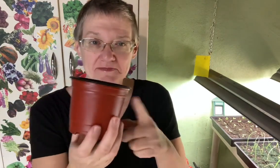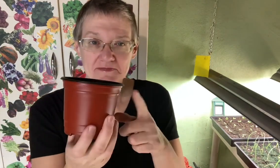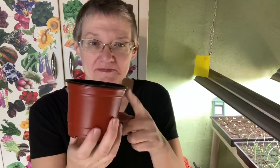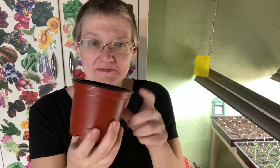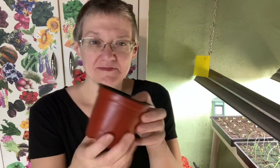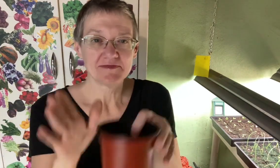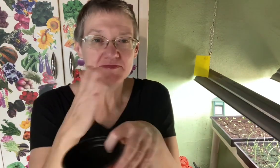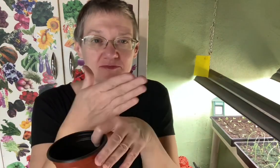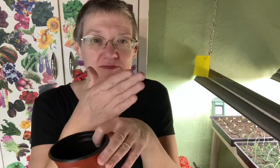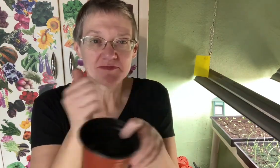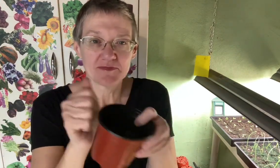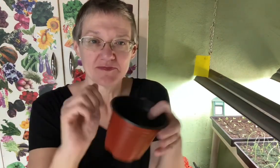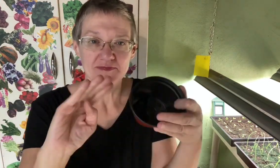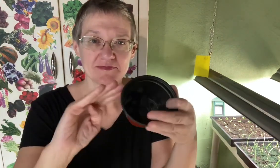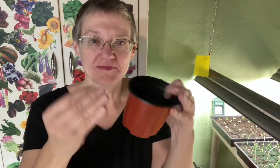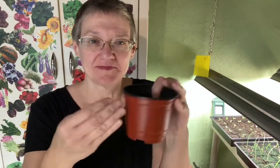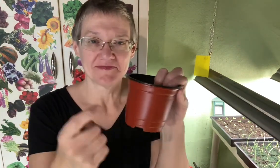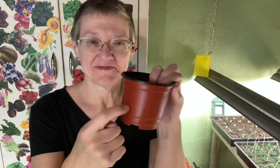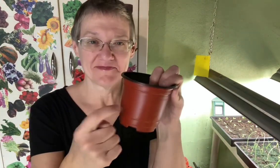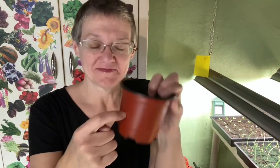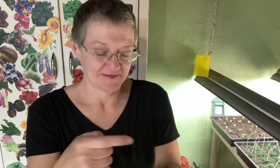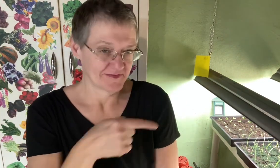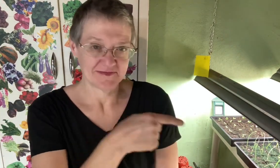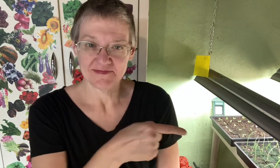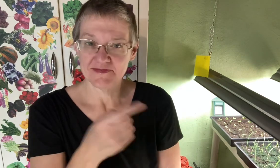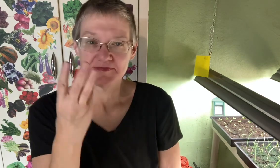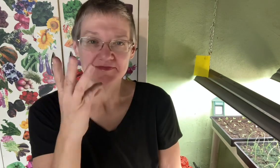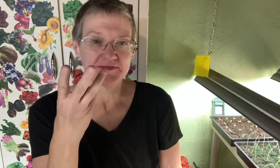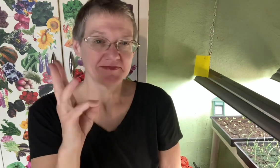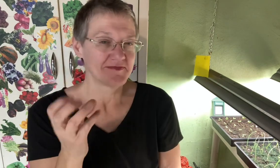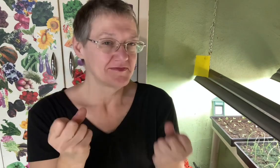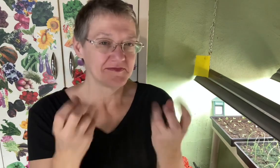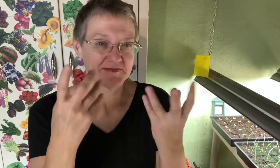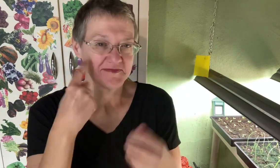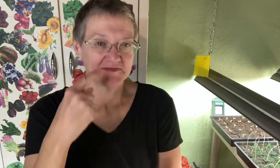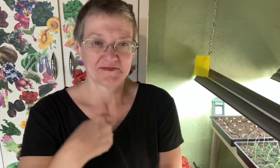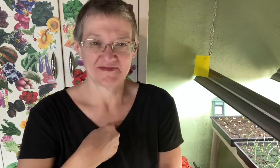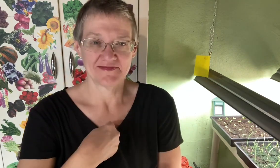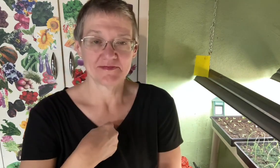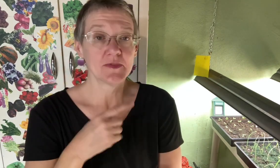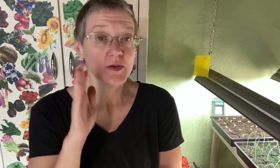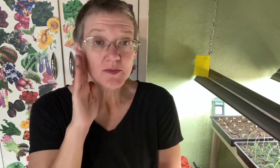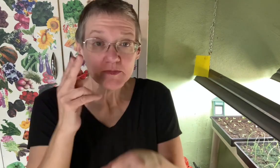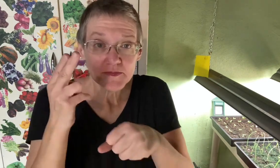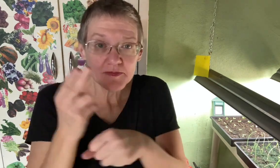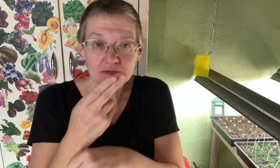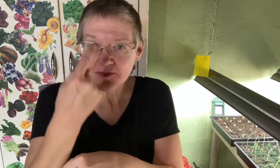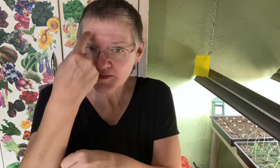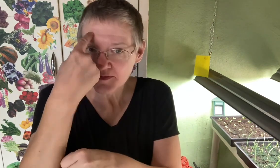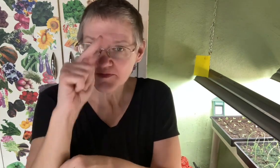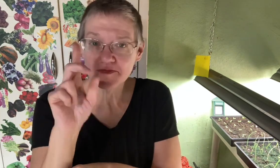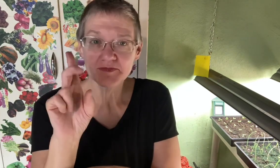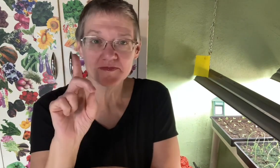use some of these cheaper pots to share with our community because 16 broccoli plants is too many for me.